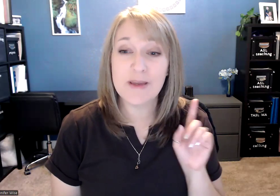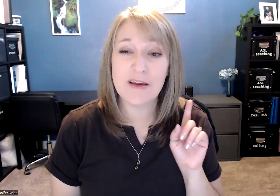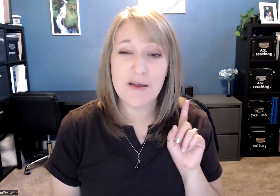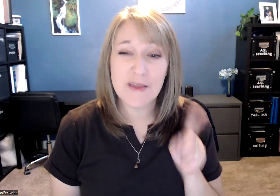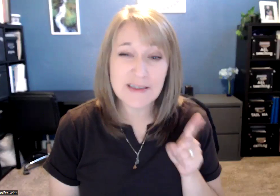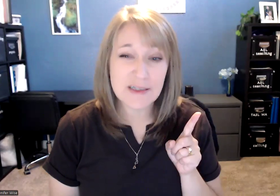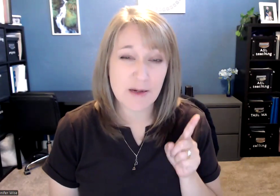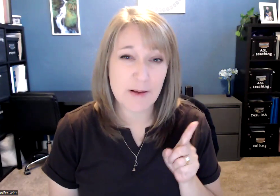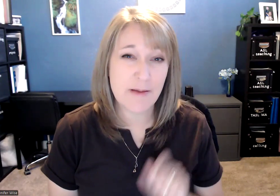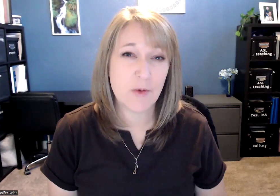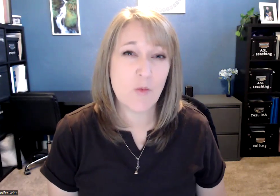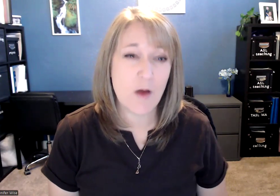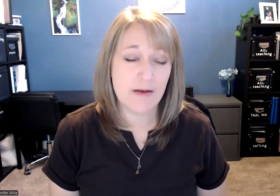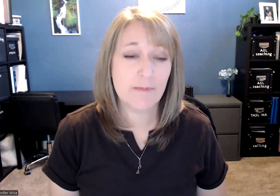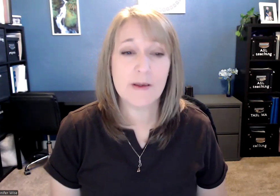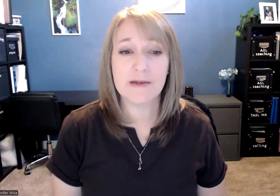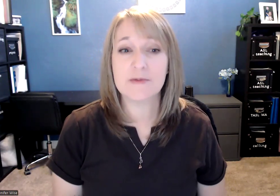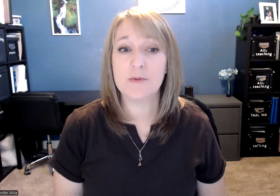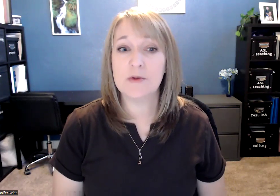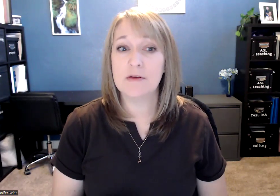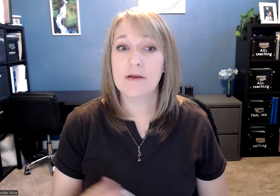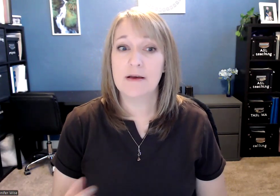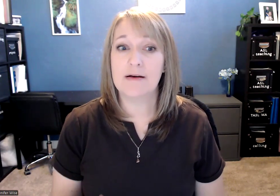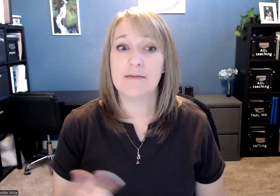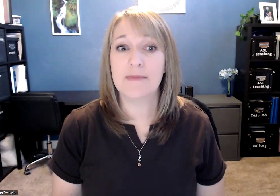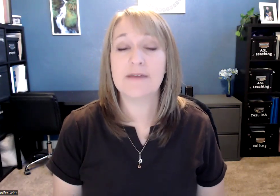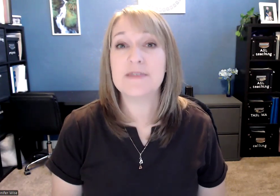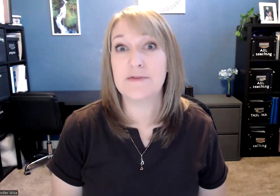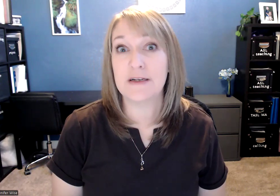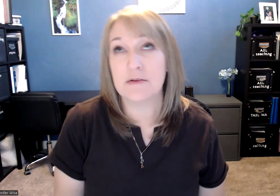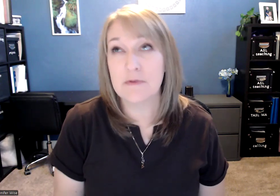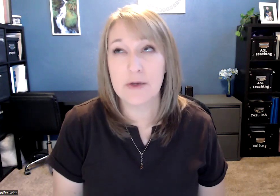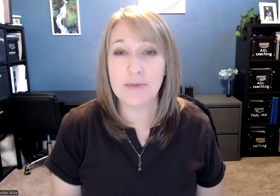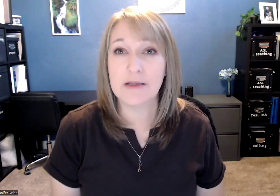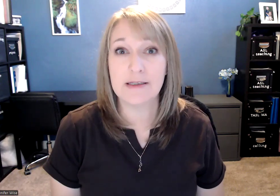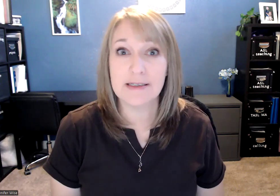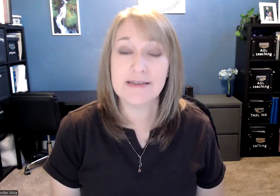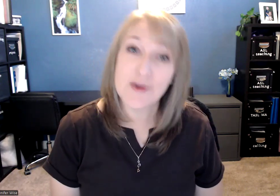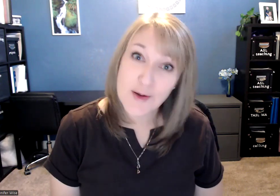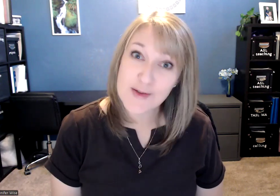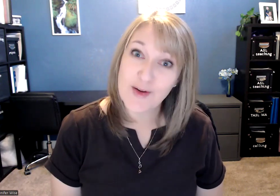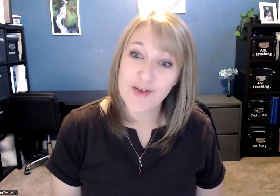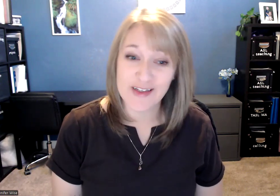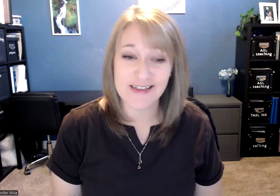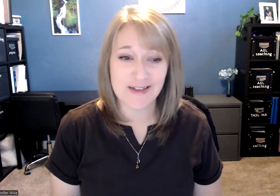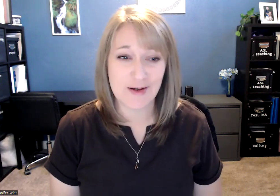be things to talk about number 1, because we will have different vocabulary lists that are also called things to talk